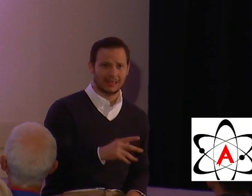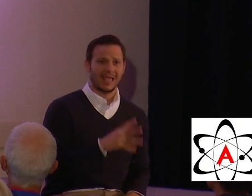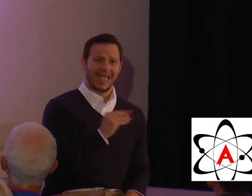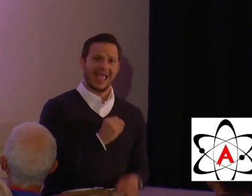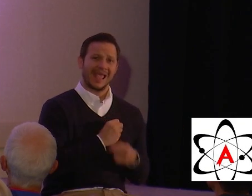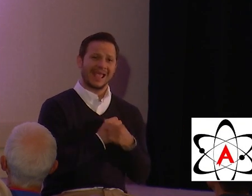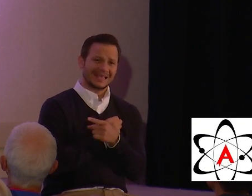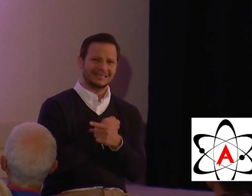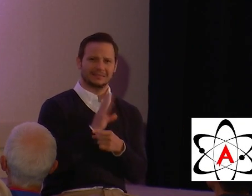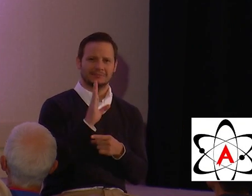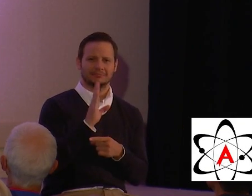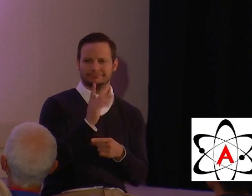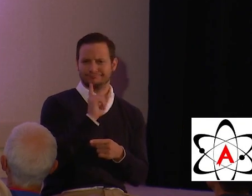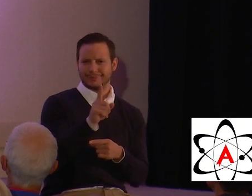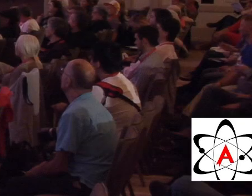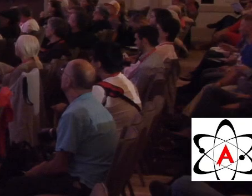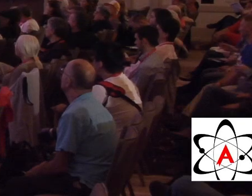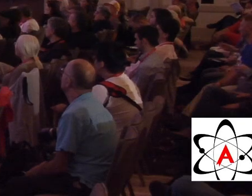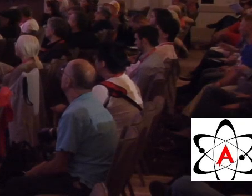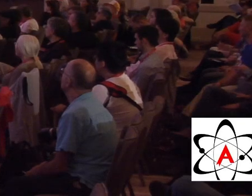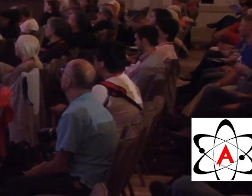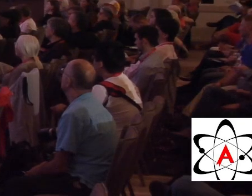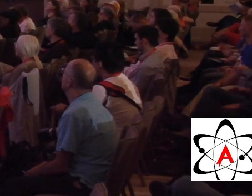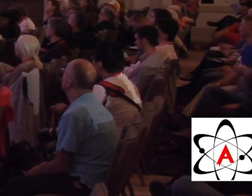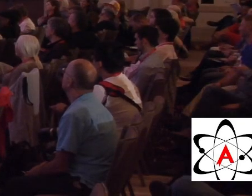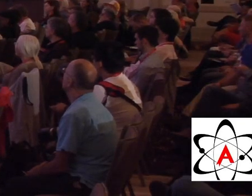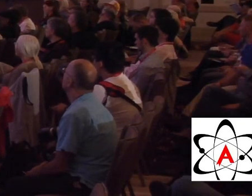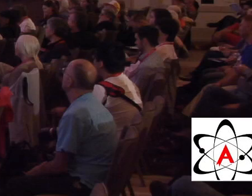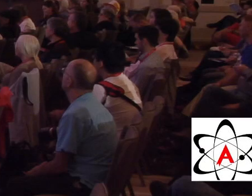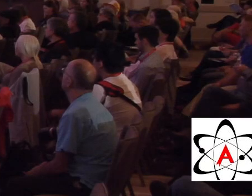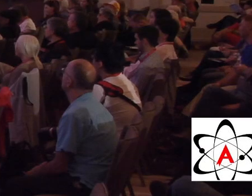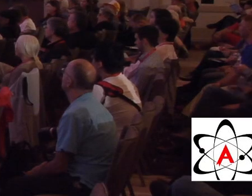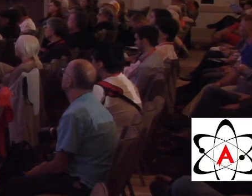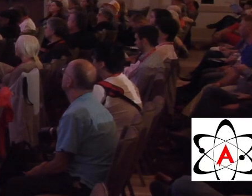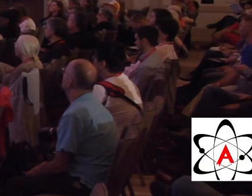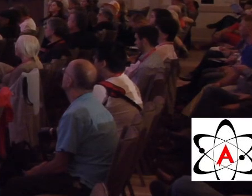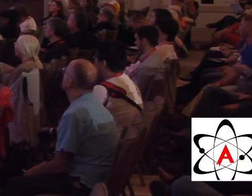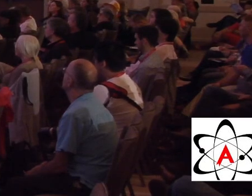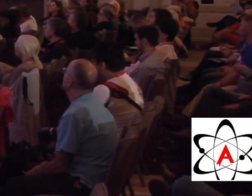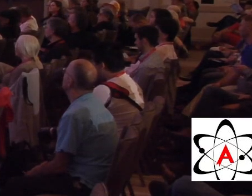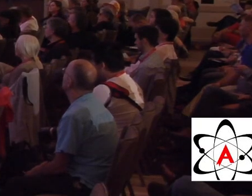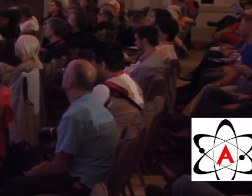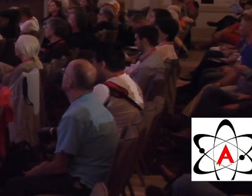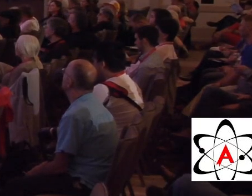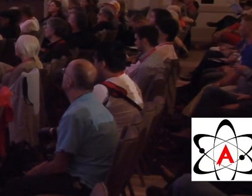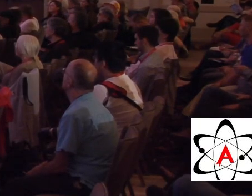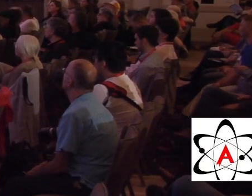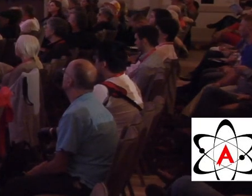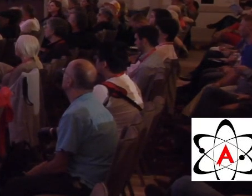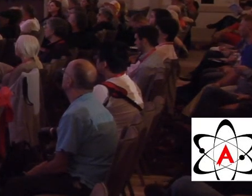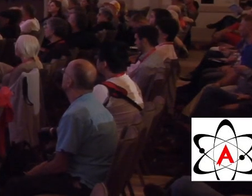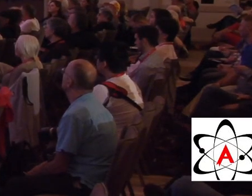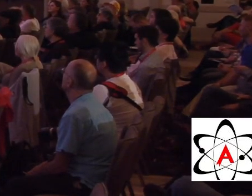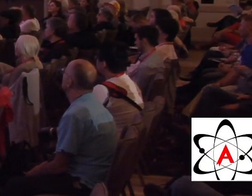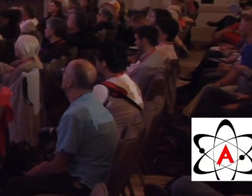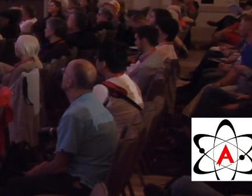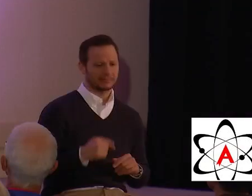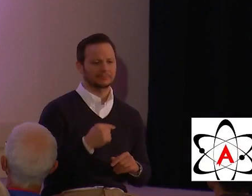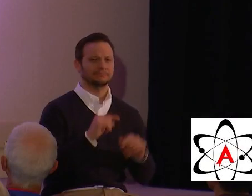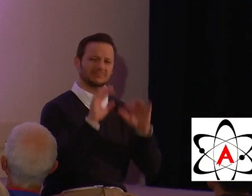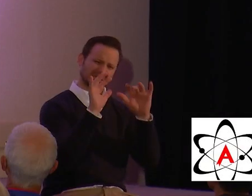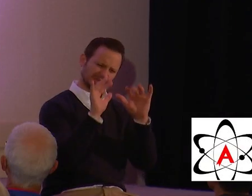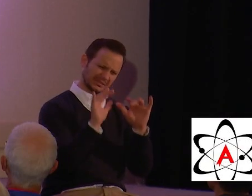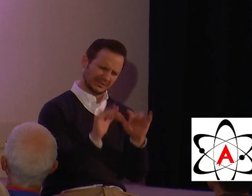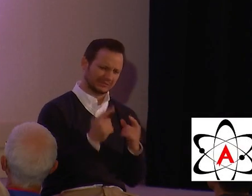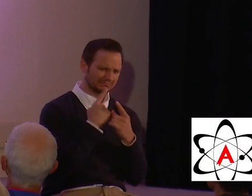of being a butthead for telling you that you have to respond to his laws. So I wrote this great tome, and at the bottom of it, I put a smiley face,